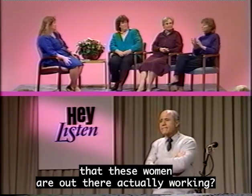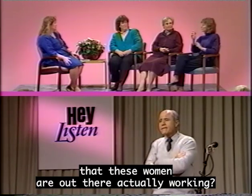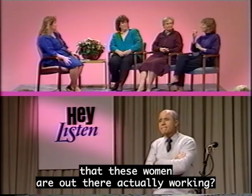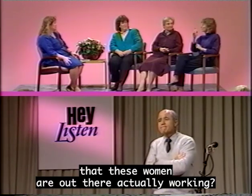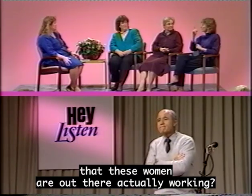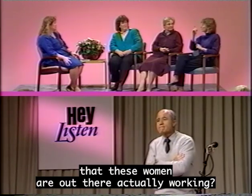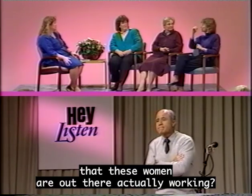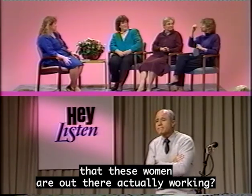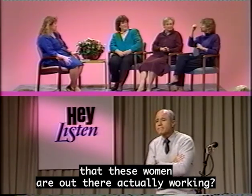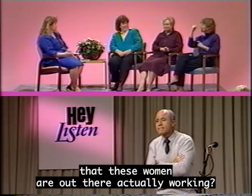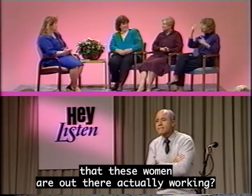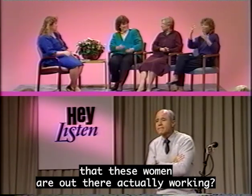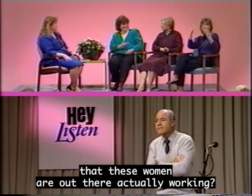are out there actually working?